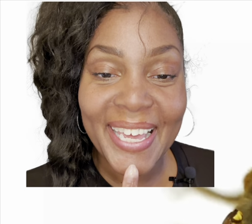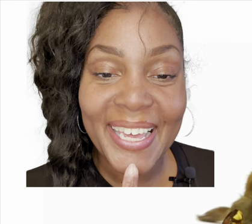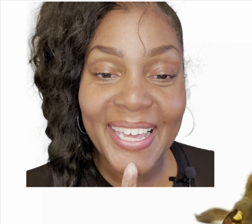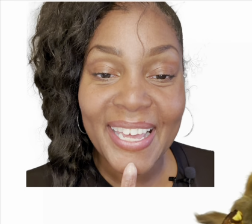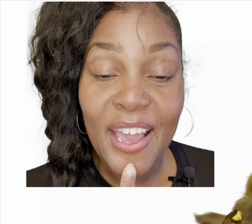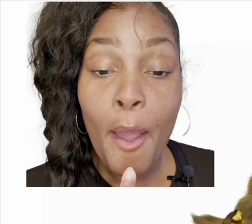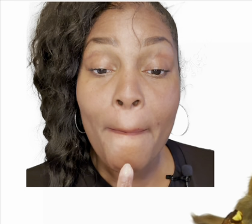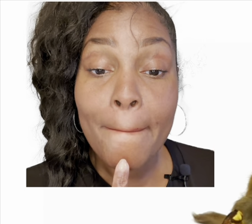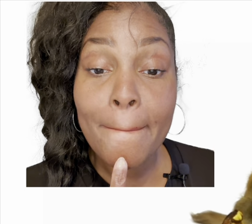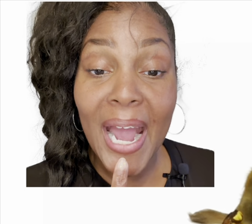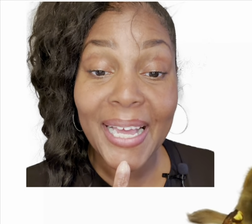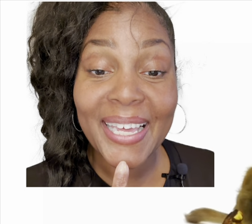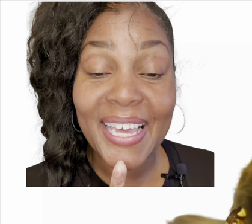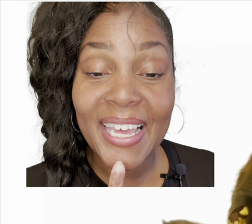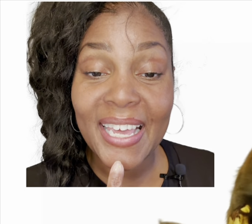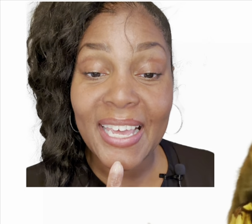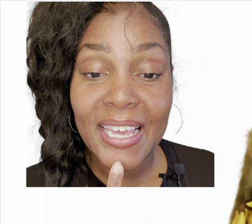monkey,